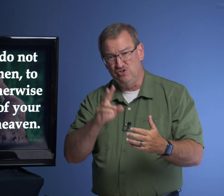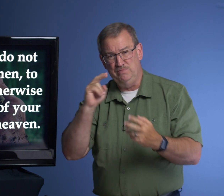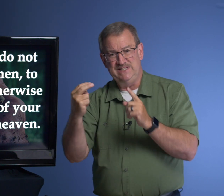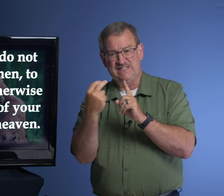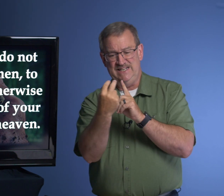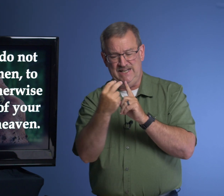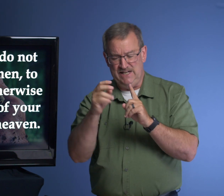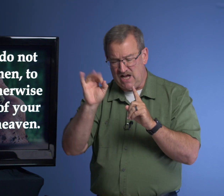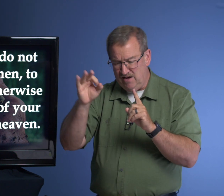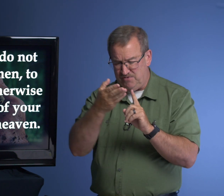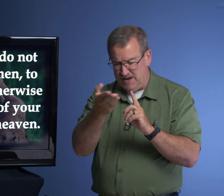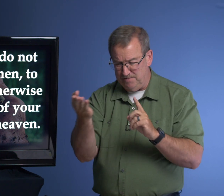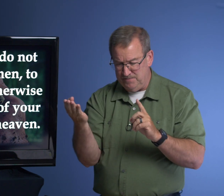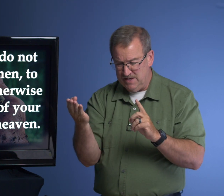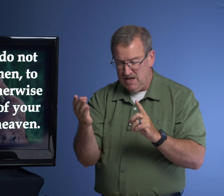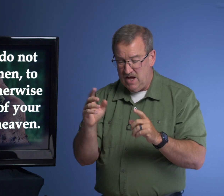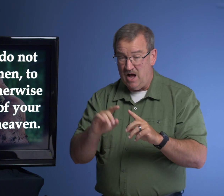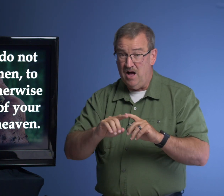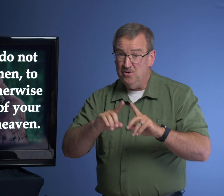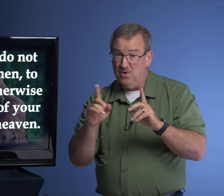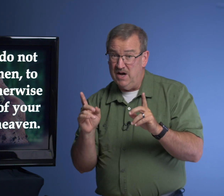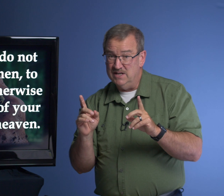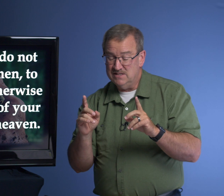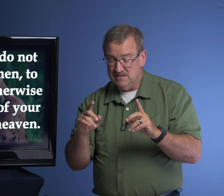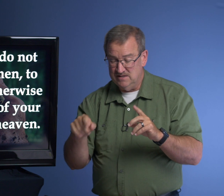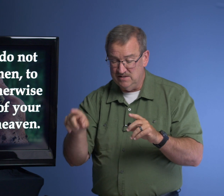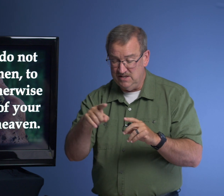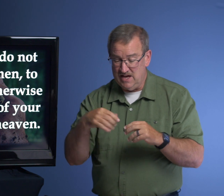be seen of them. Otherwise, ye